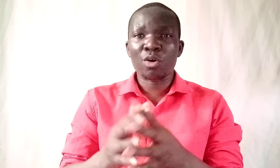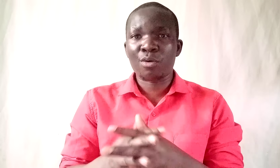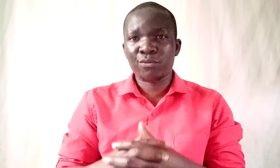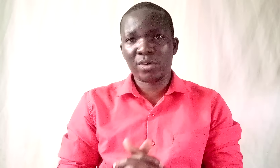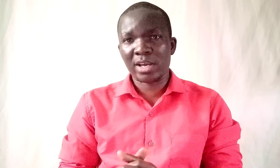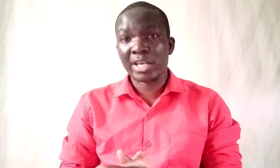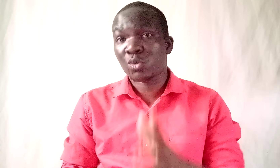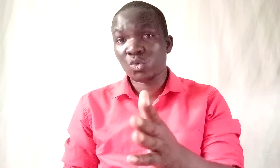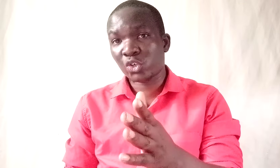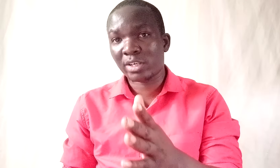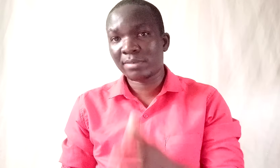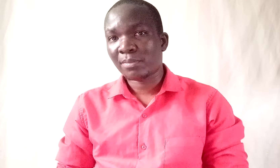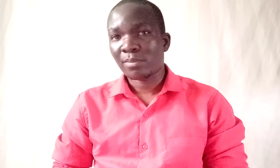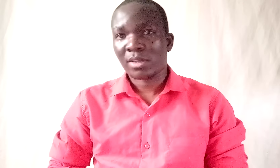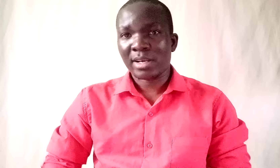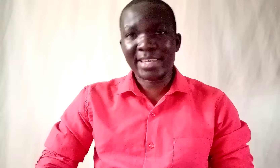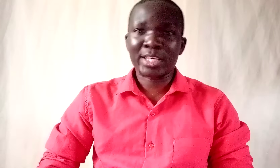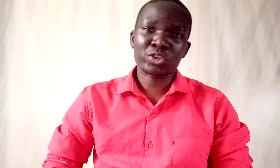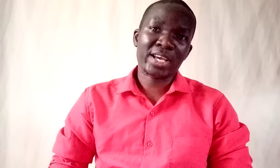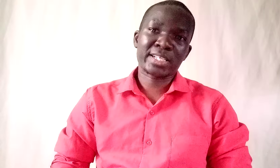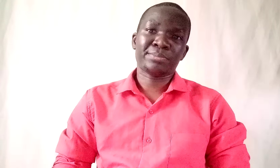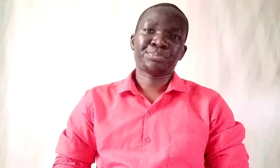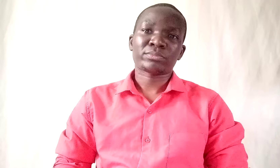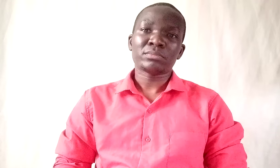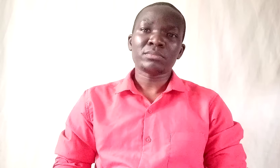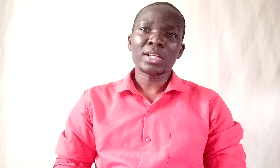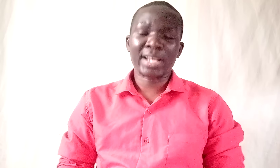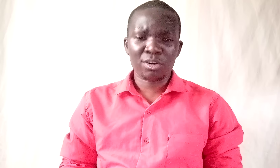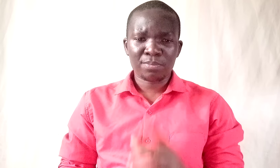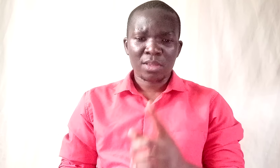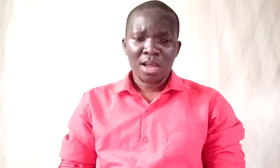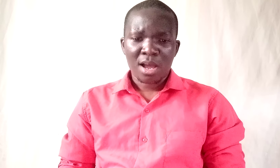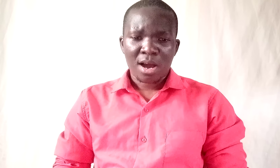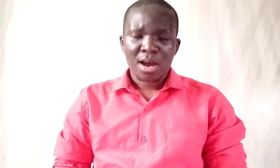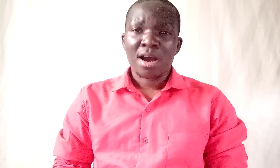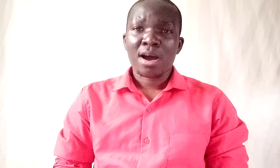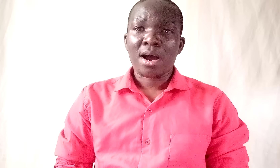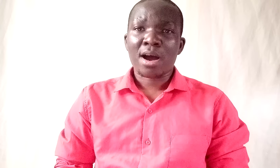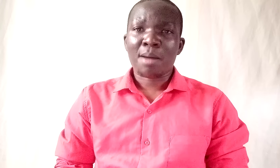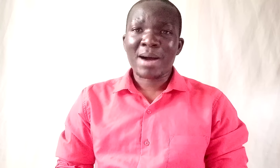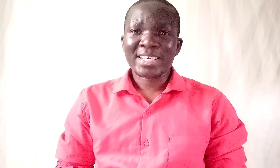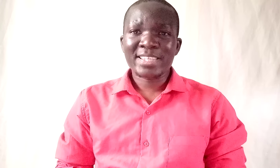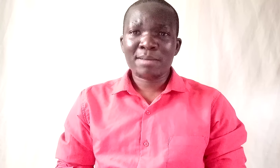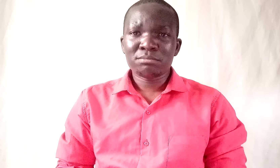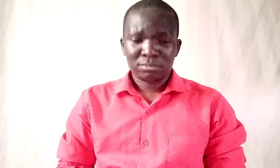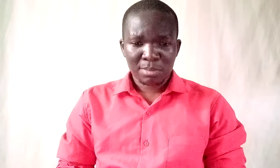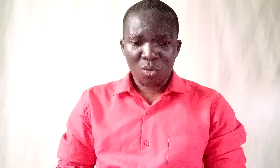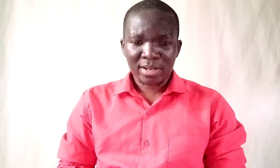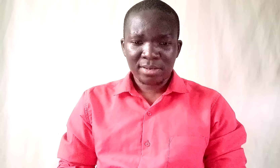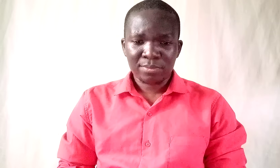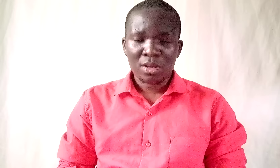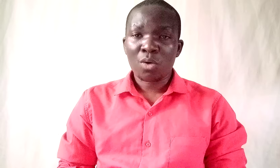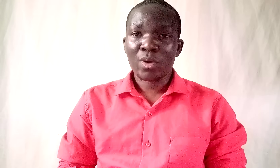of inclusion in the society. Now, amongst them, number 1, we